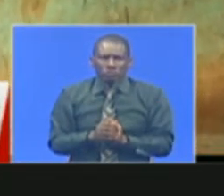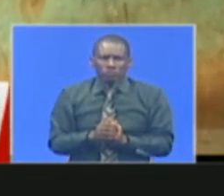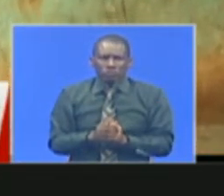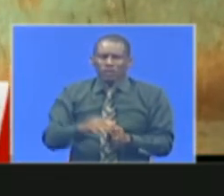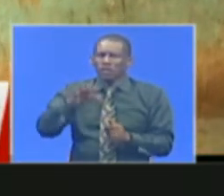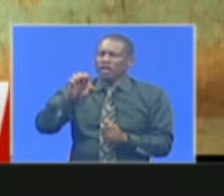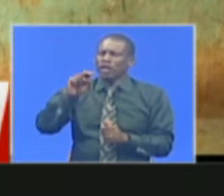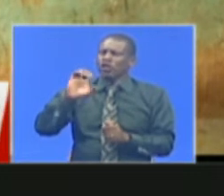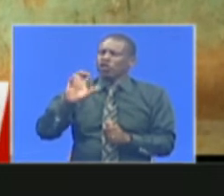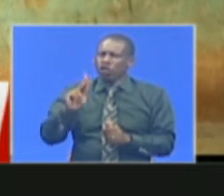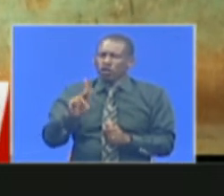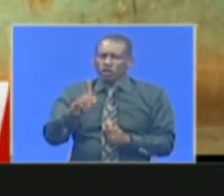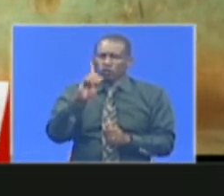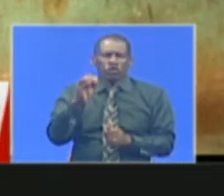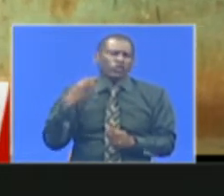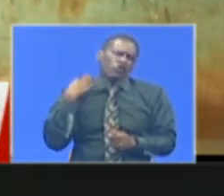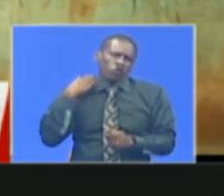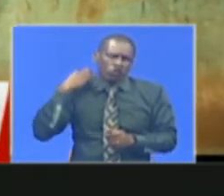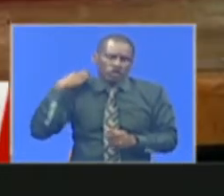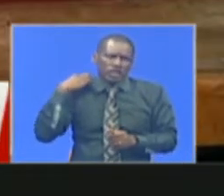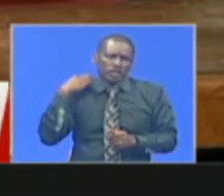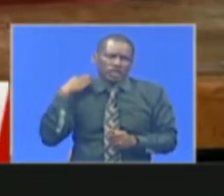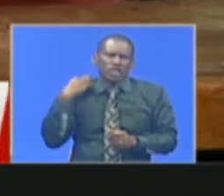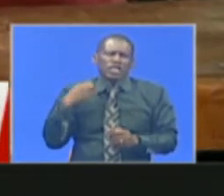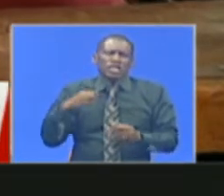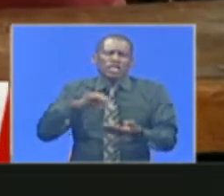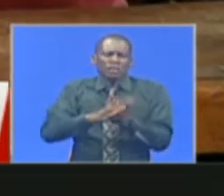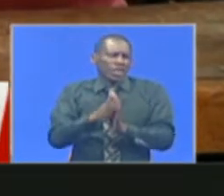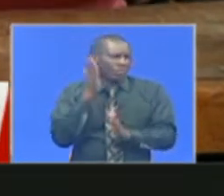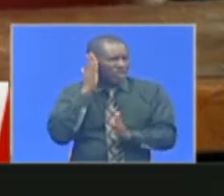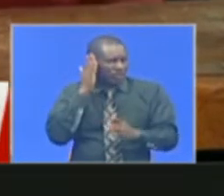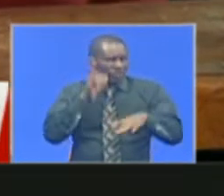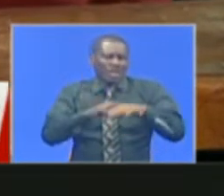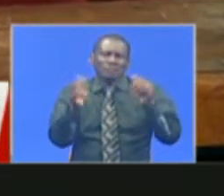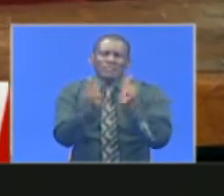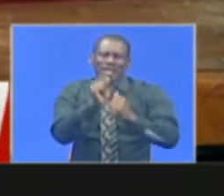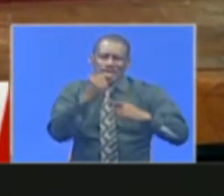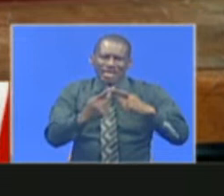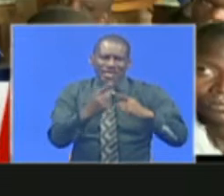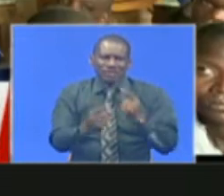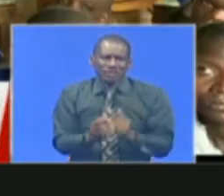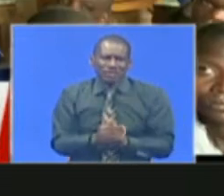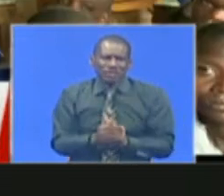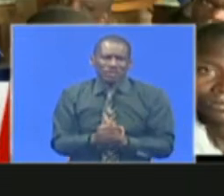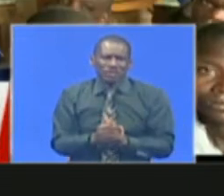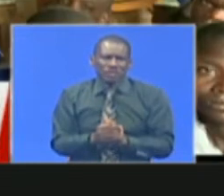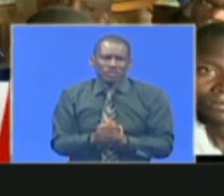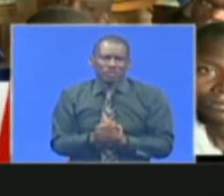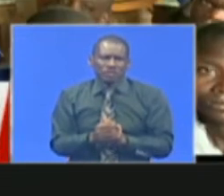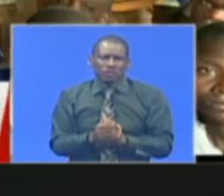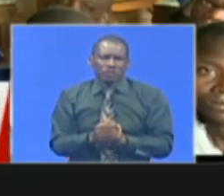Enoch Ongwae is one of the volunteers. He lost his hearing when he was about 10 years old. Went for kind of